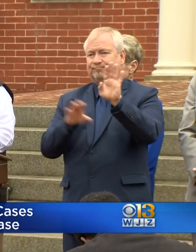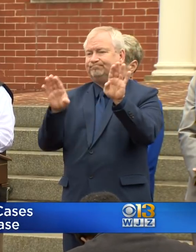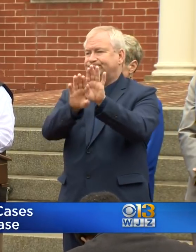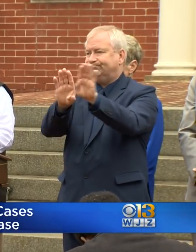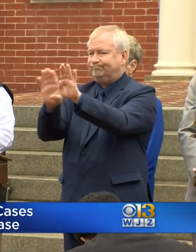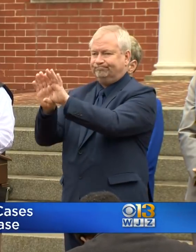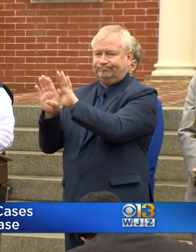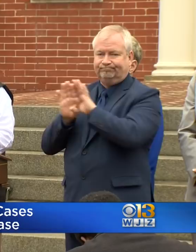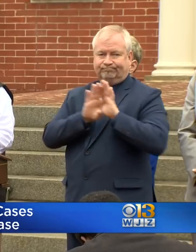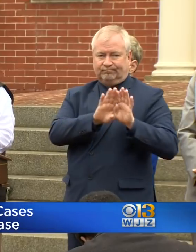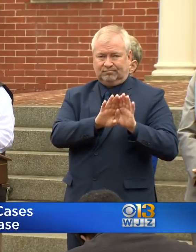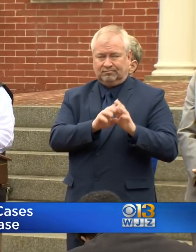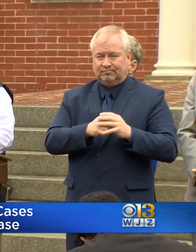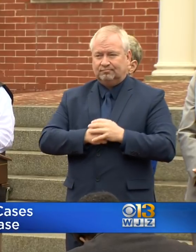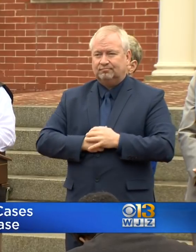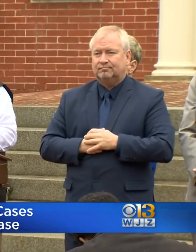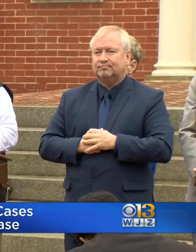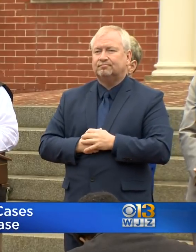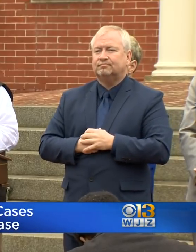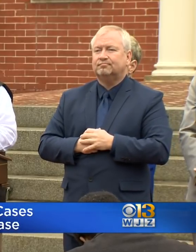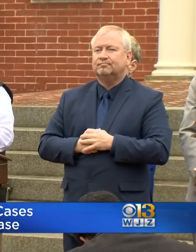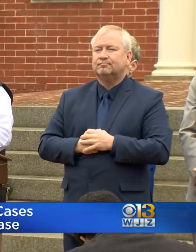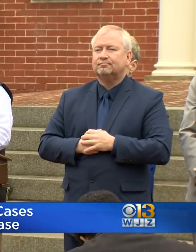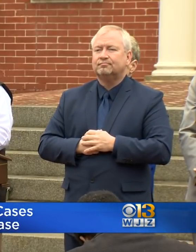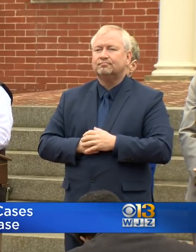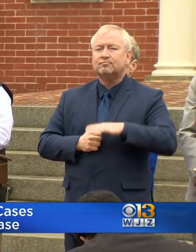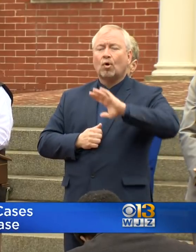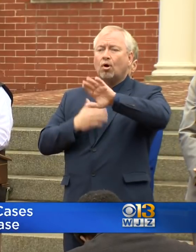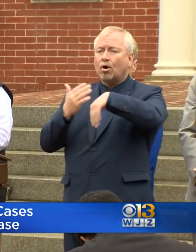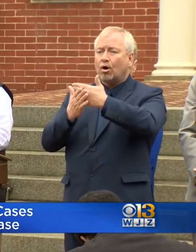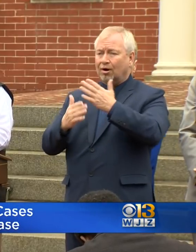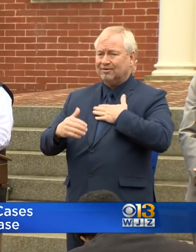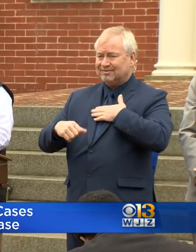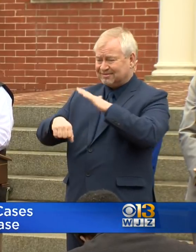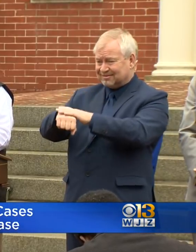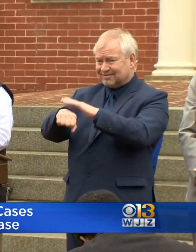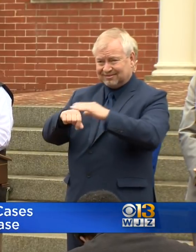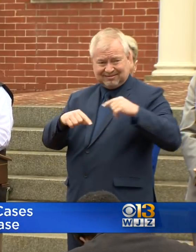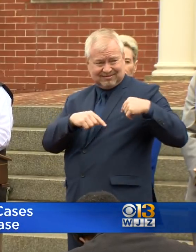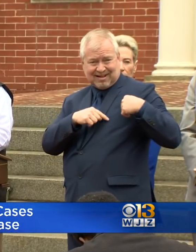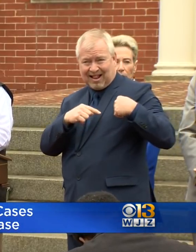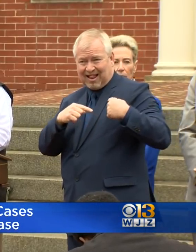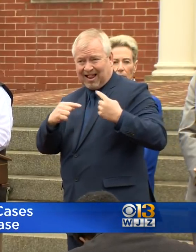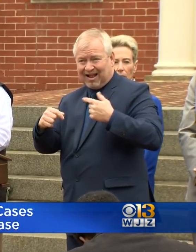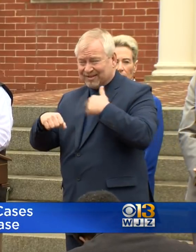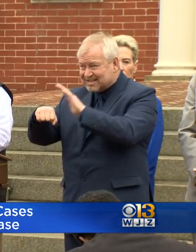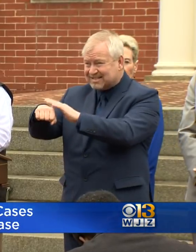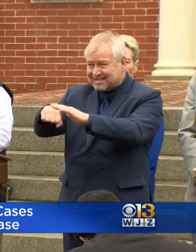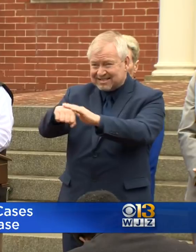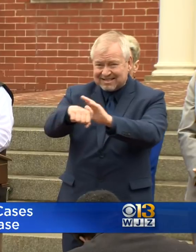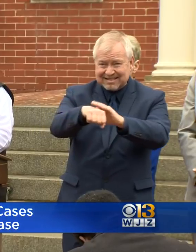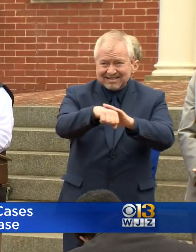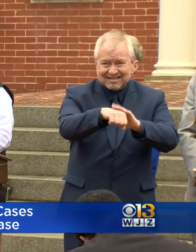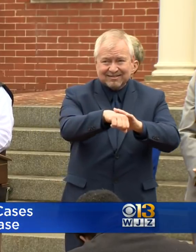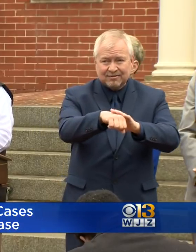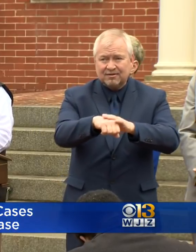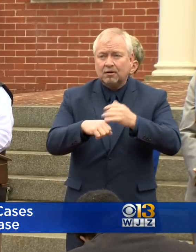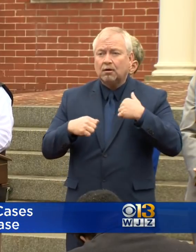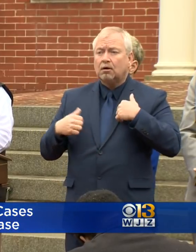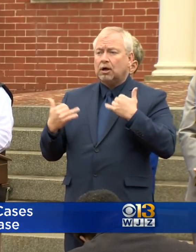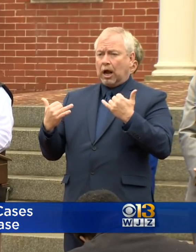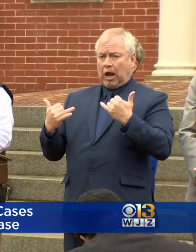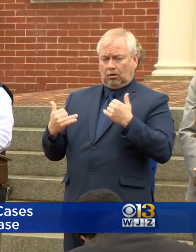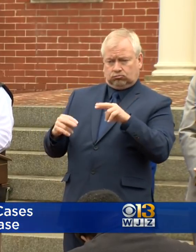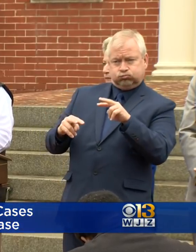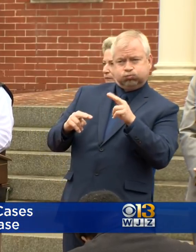Despite all of our repeated warnings for weeks, and despite the rapid escalation of